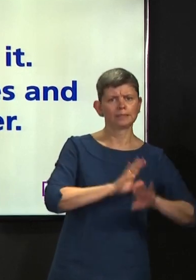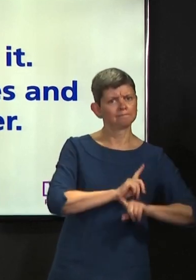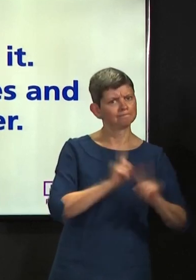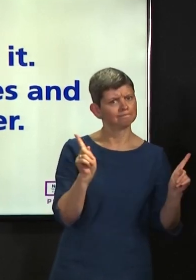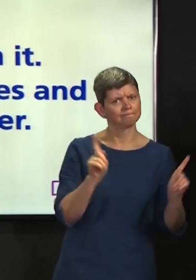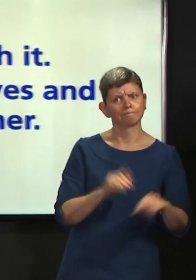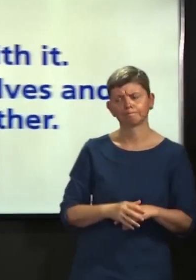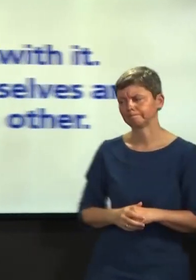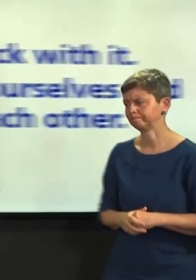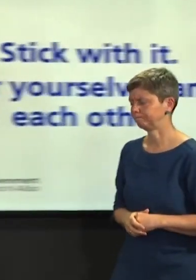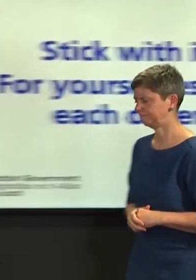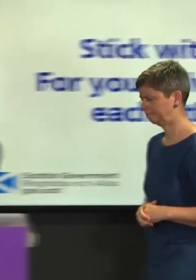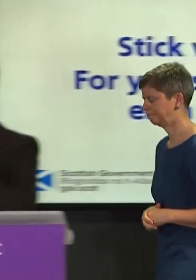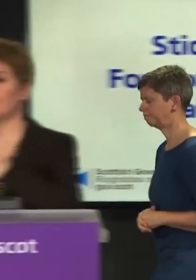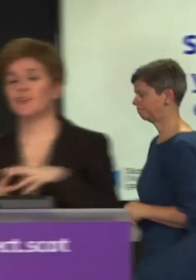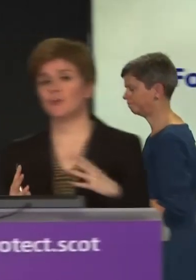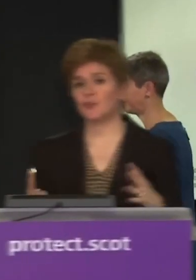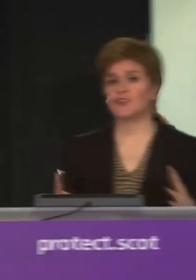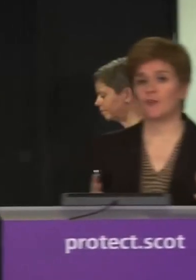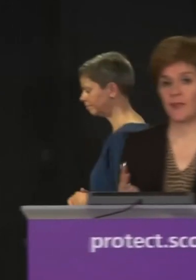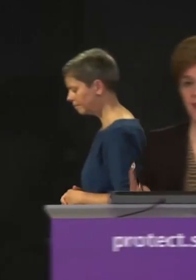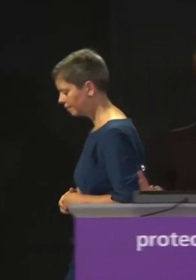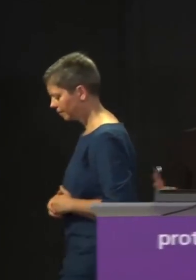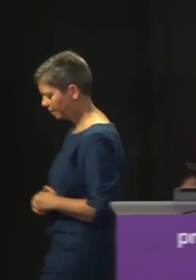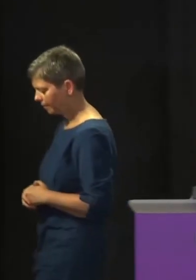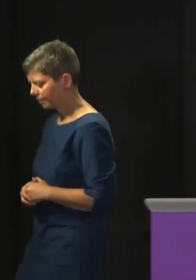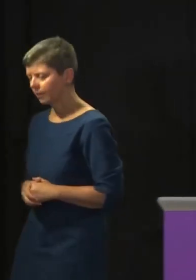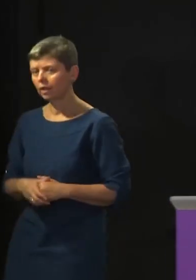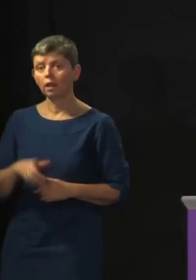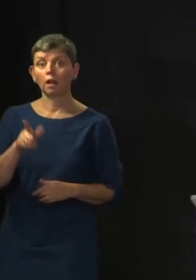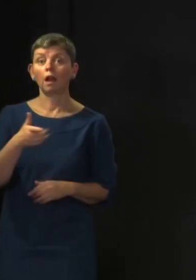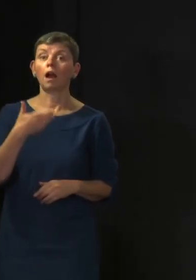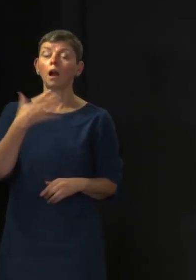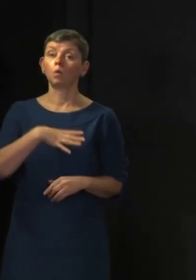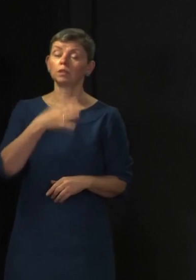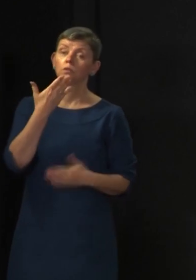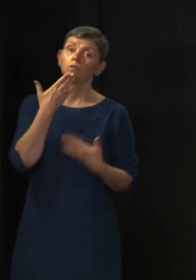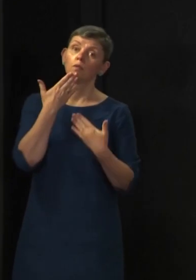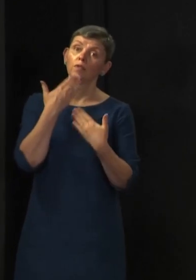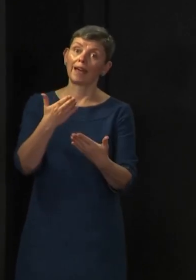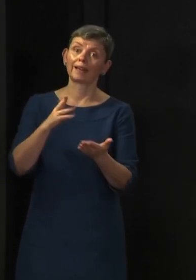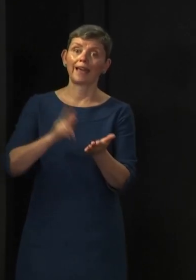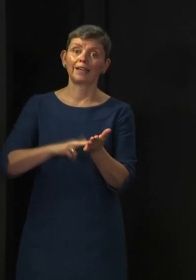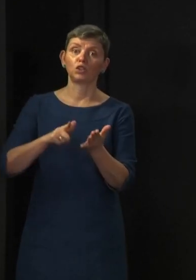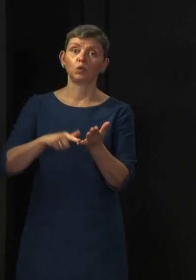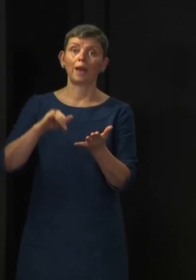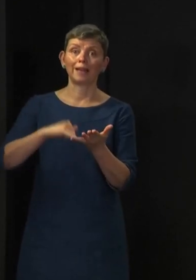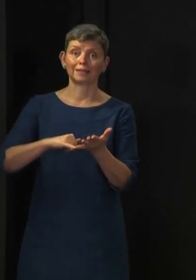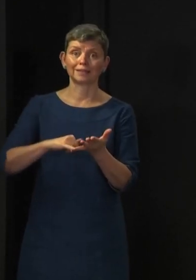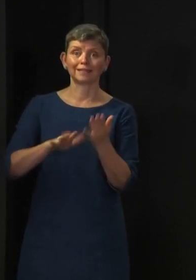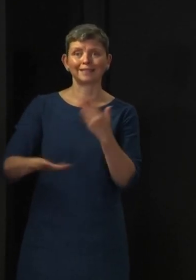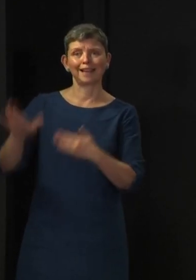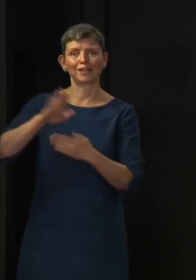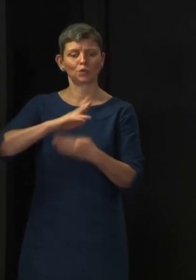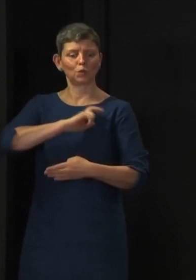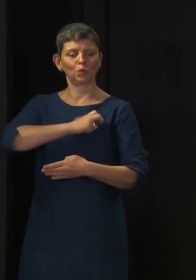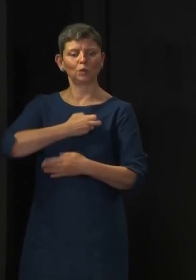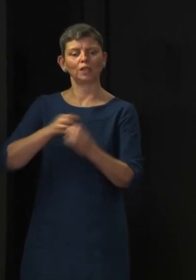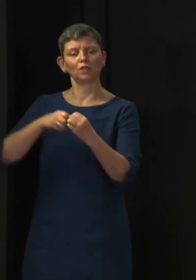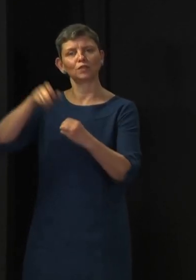Can I just take a quick opportunity to pay tribute to and thank the NUS in Scotland? I spoke to the President last